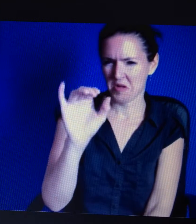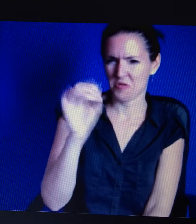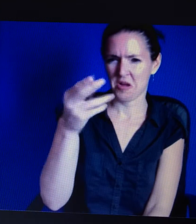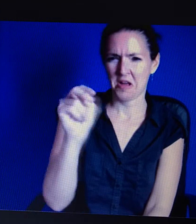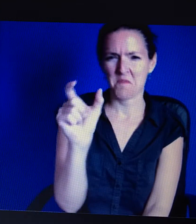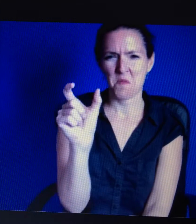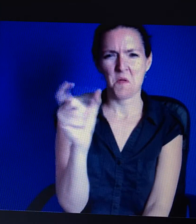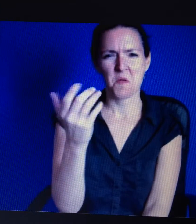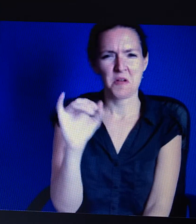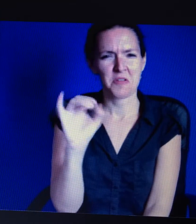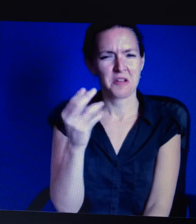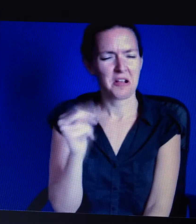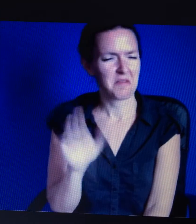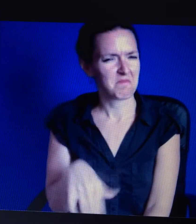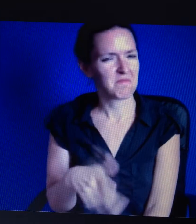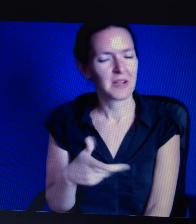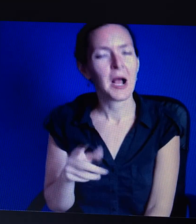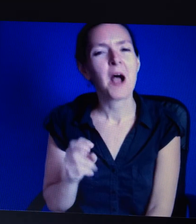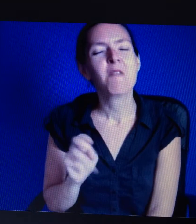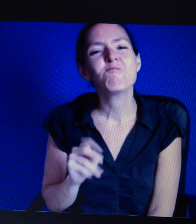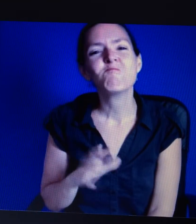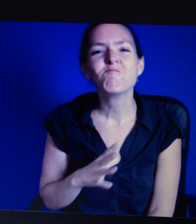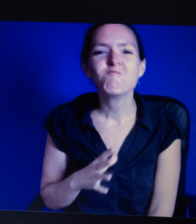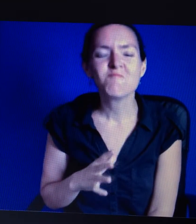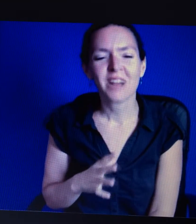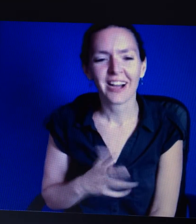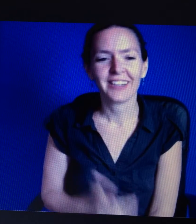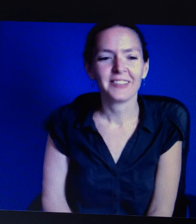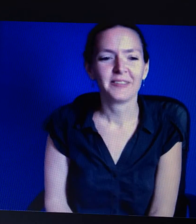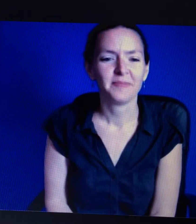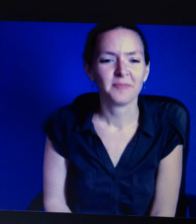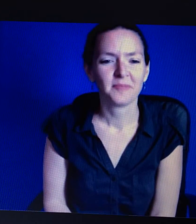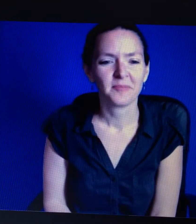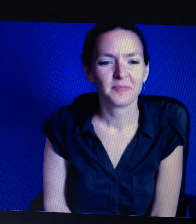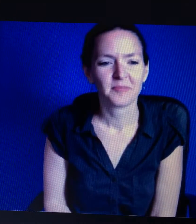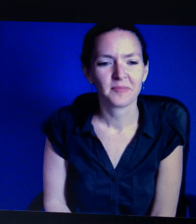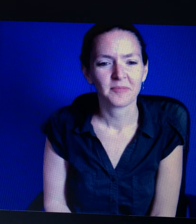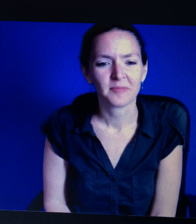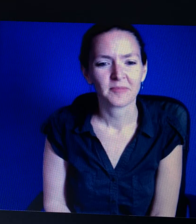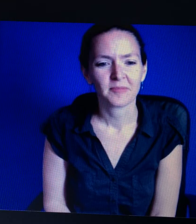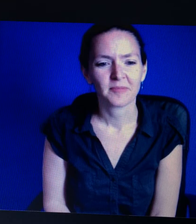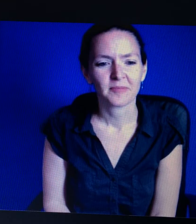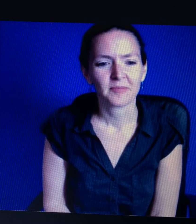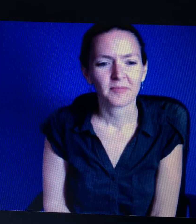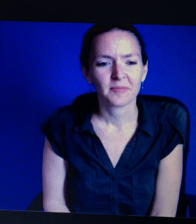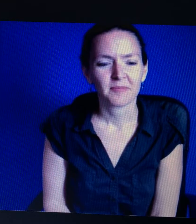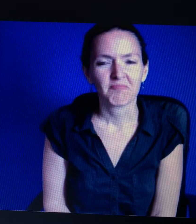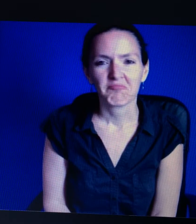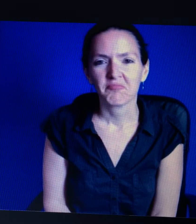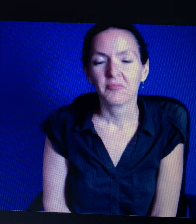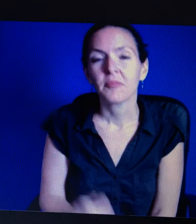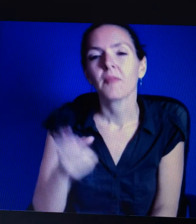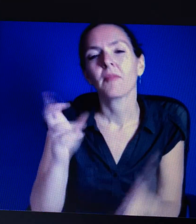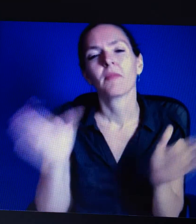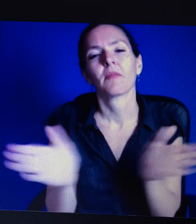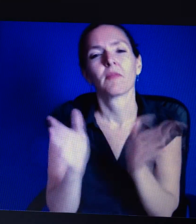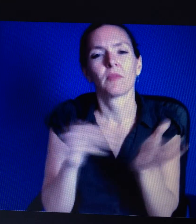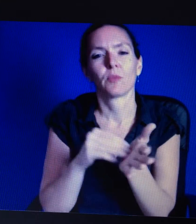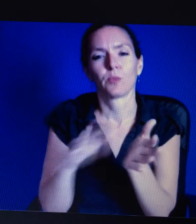Your name is John. It's really short. You could just finger spell it. No, Okay, that's fine.